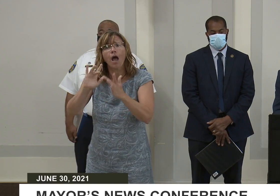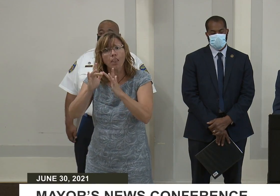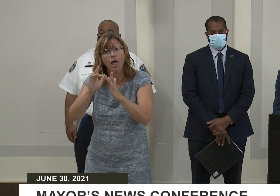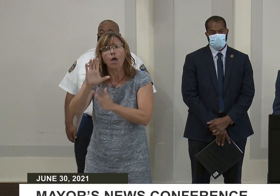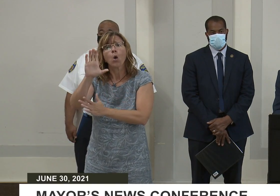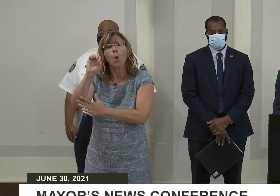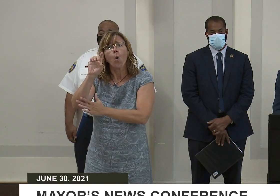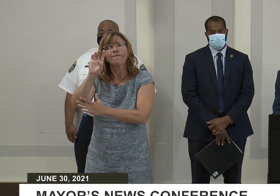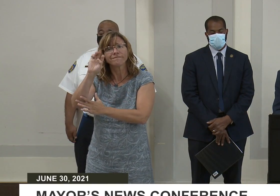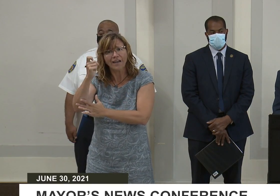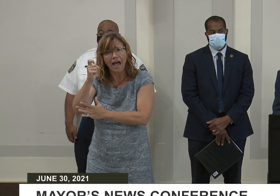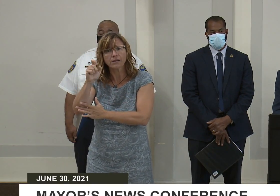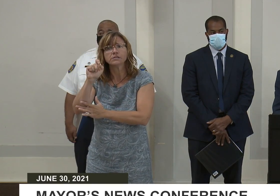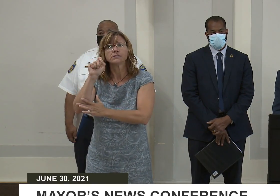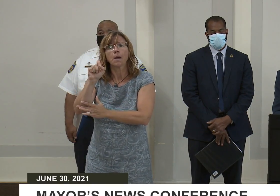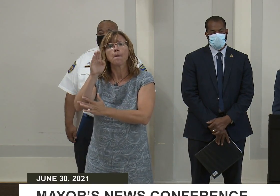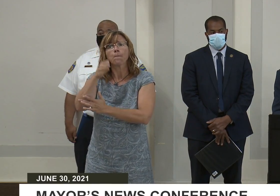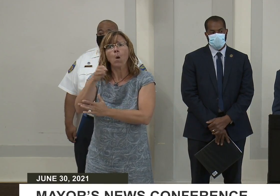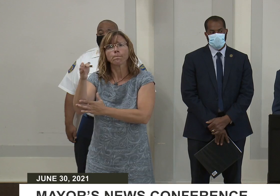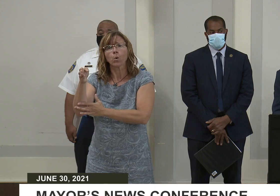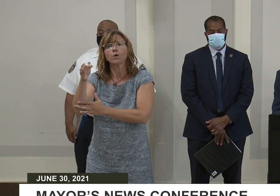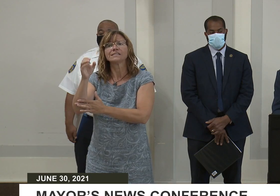covax.baltimorecity.gov. That's